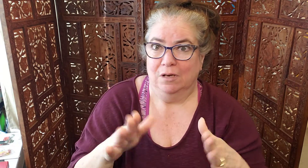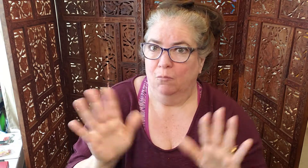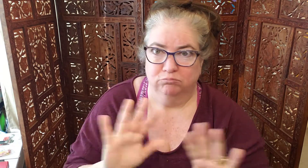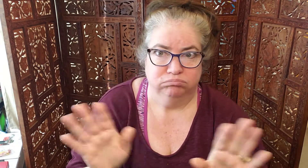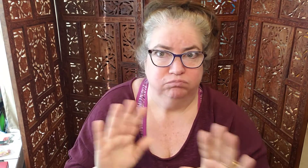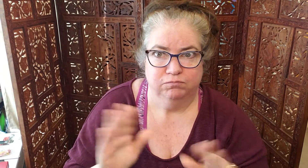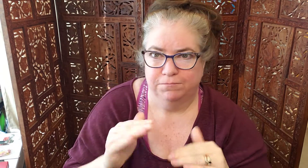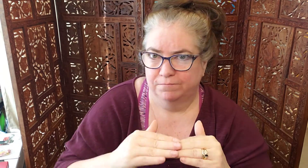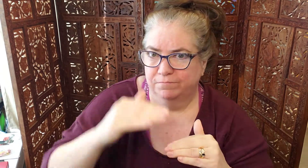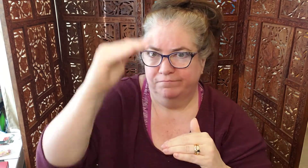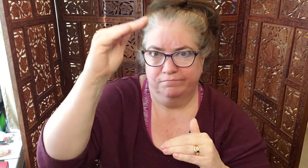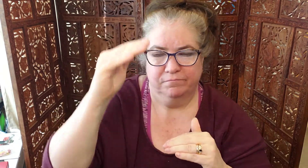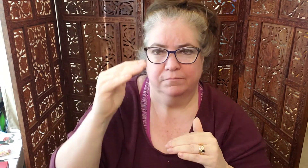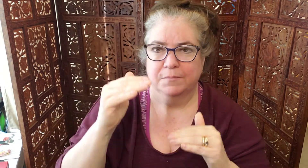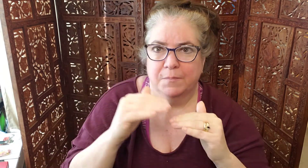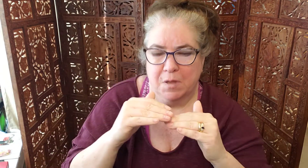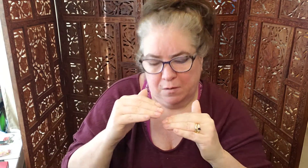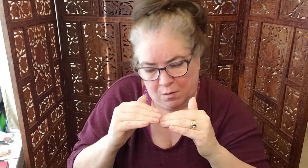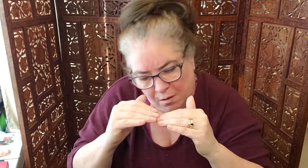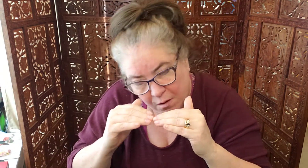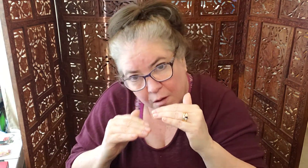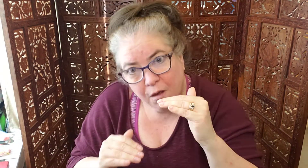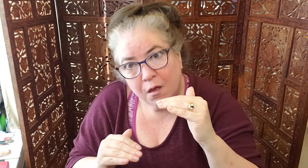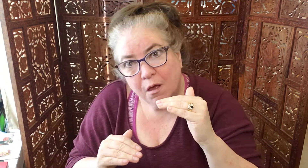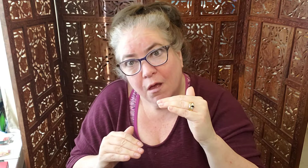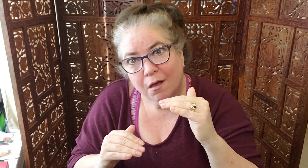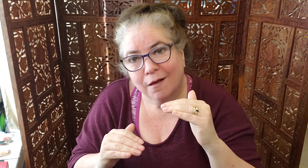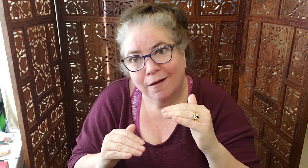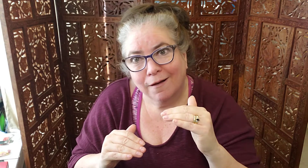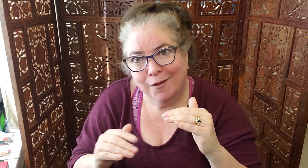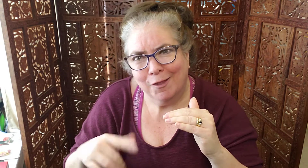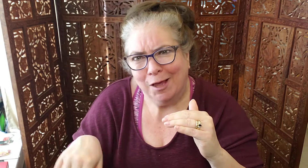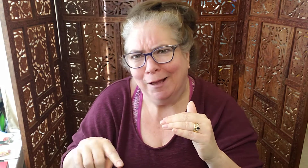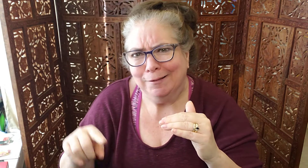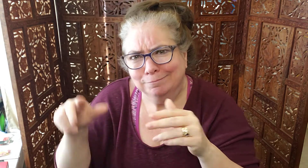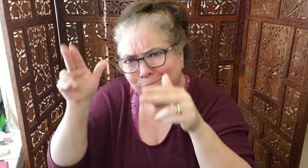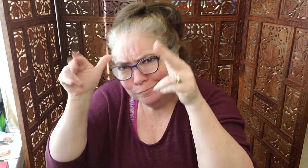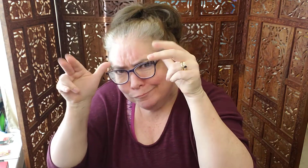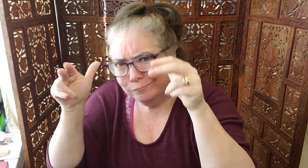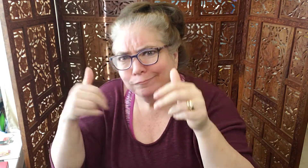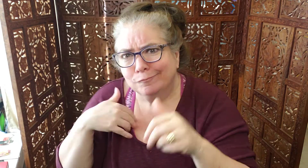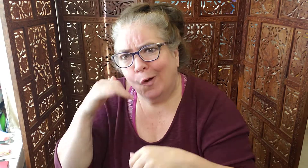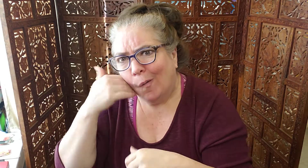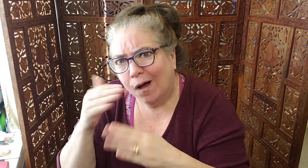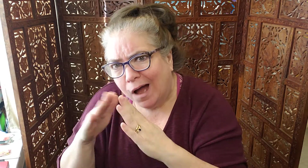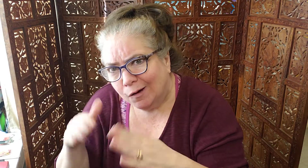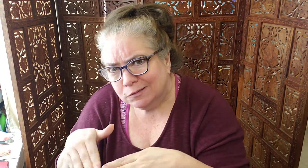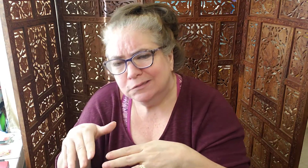edge of the Tenderloin area of stables and brothels, that